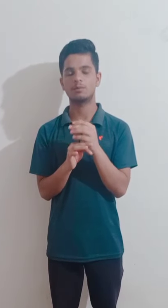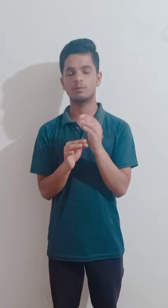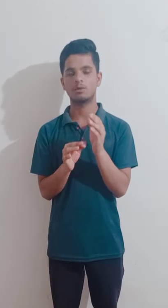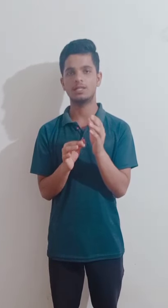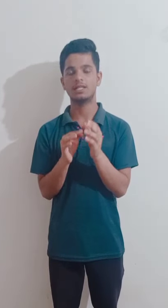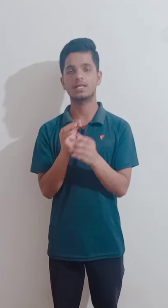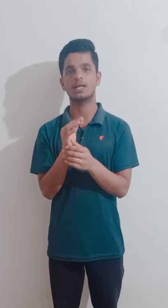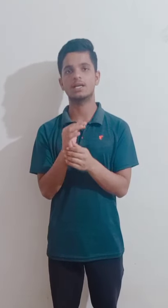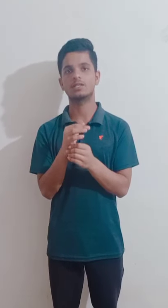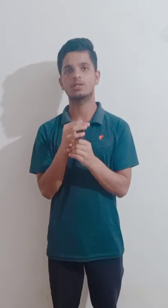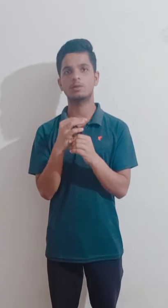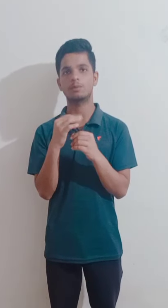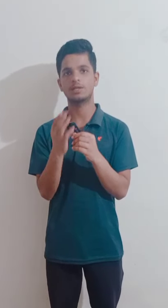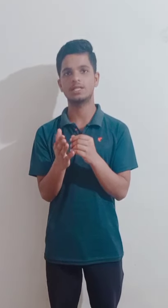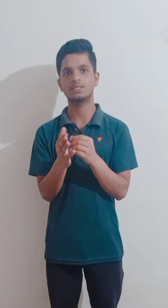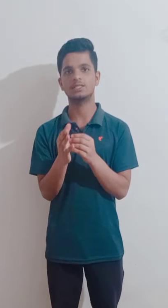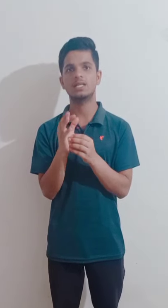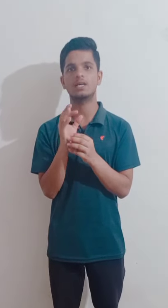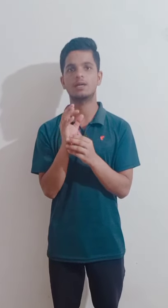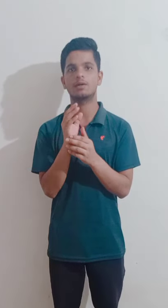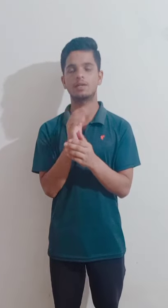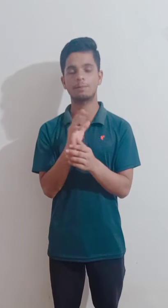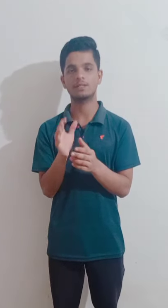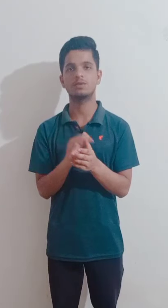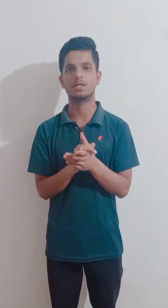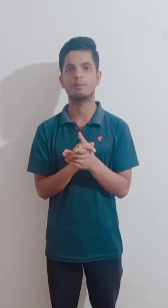only returns the reference variable, and